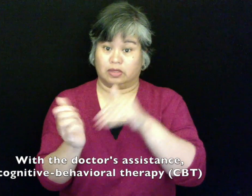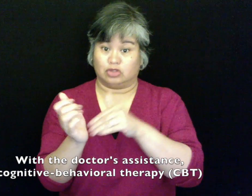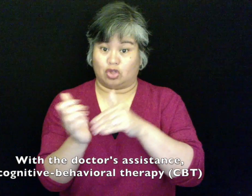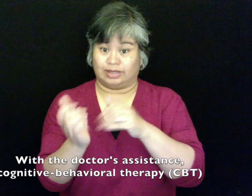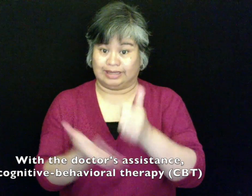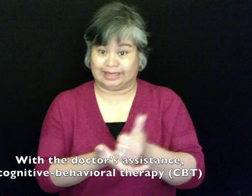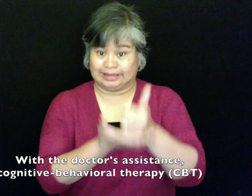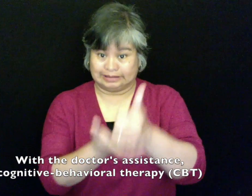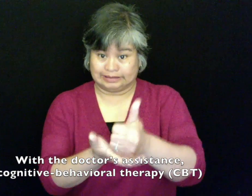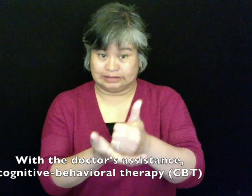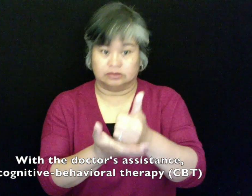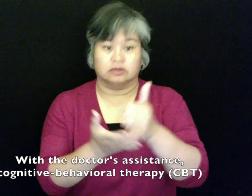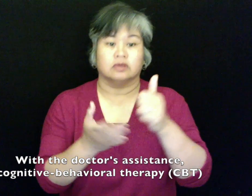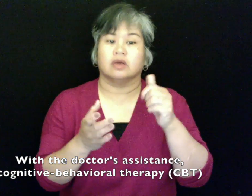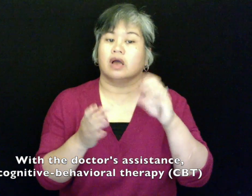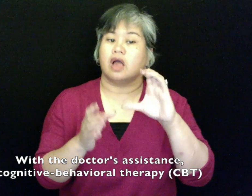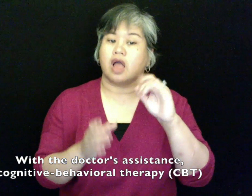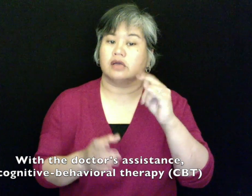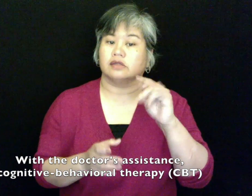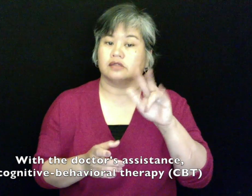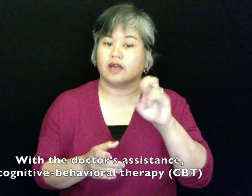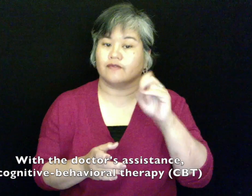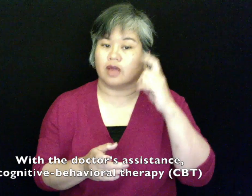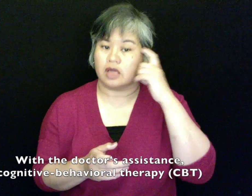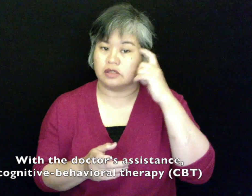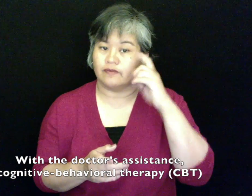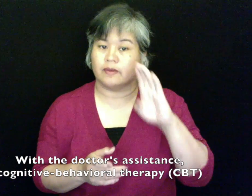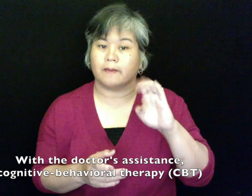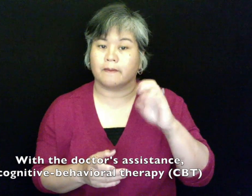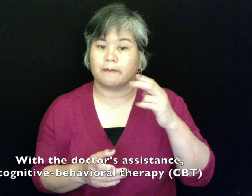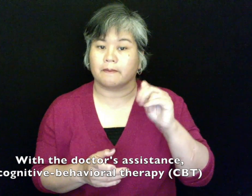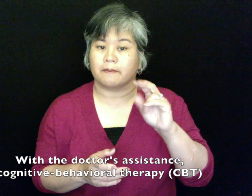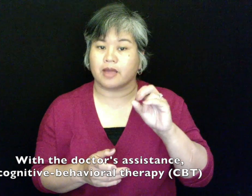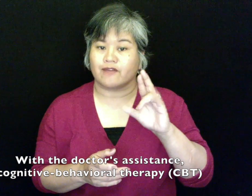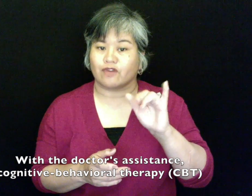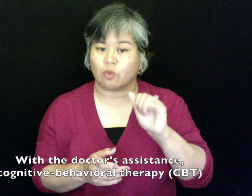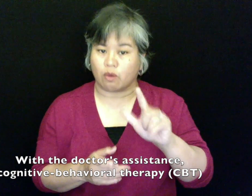With a doctor's assistance, cognitive behavioral therapy, CBT,